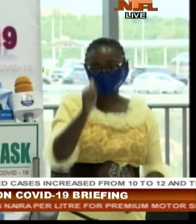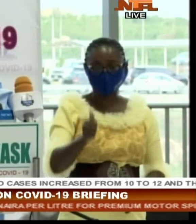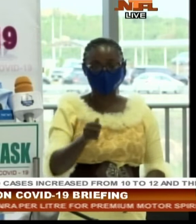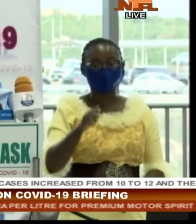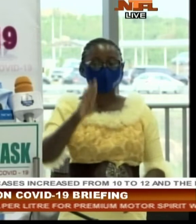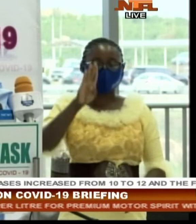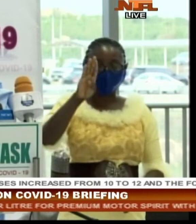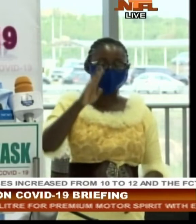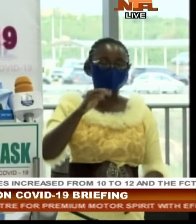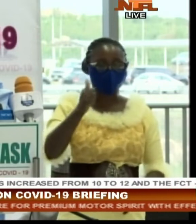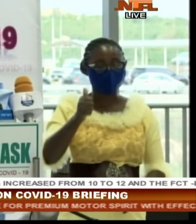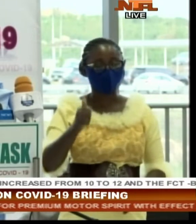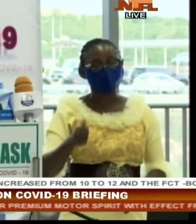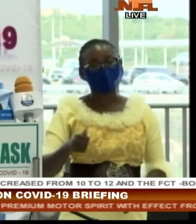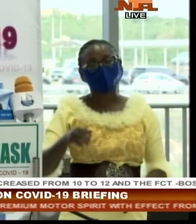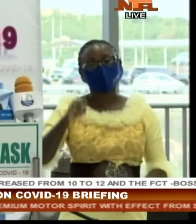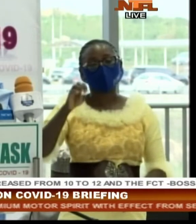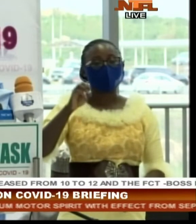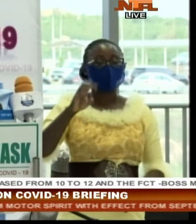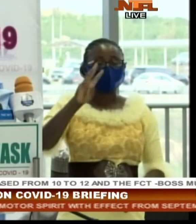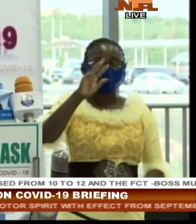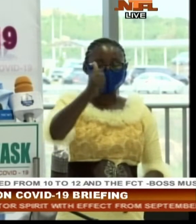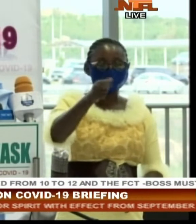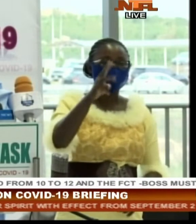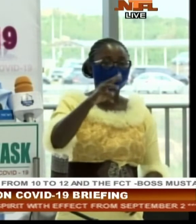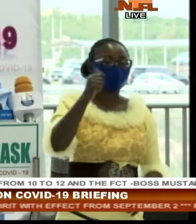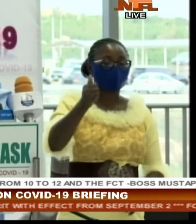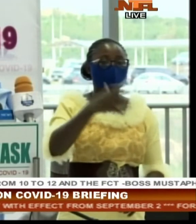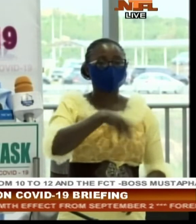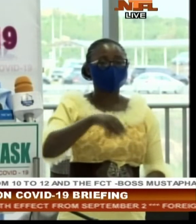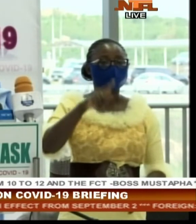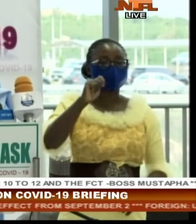BA, Emirates, Ethiopian, AWA, and Turkish.